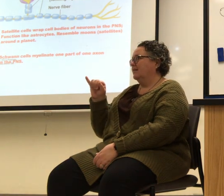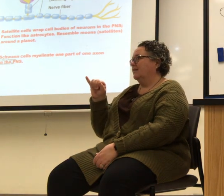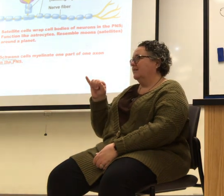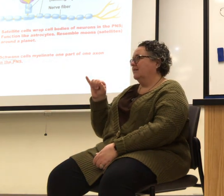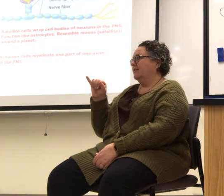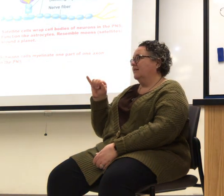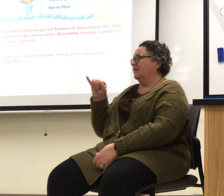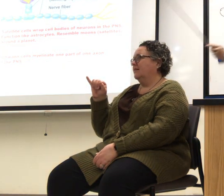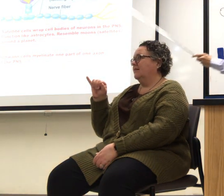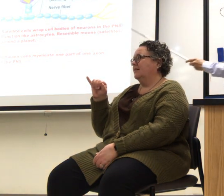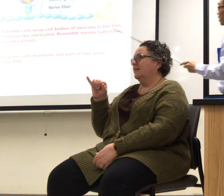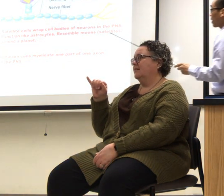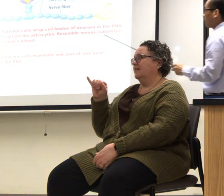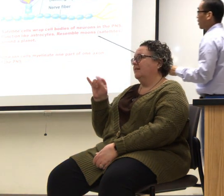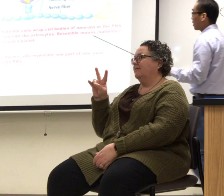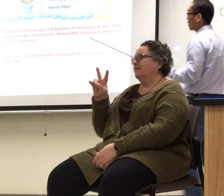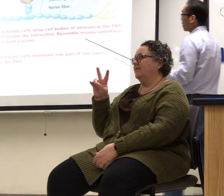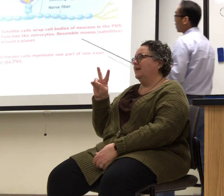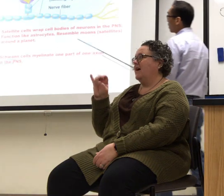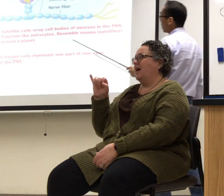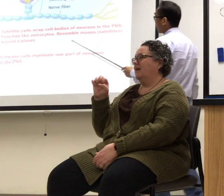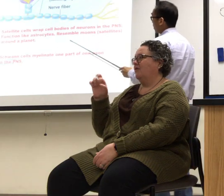They will be the gaps, so like if I